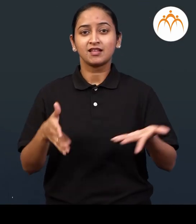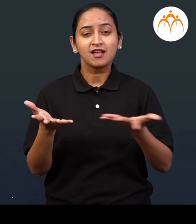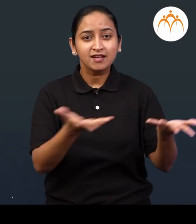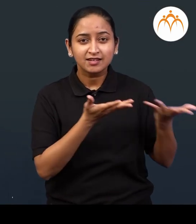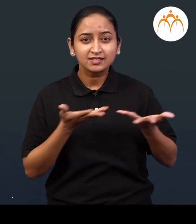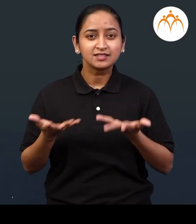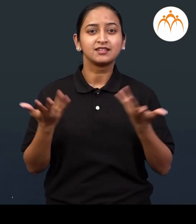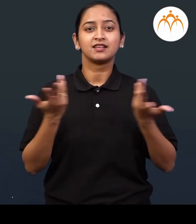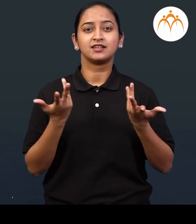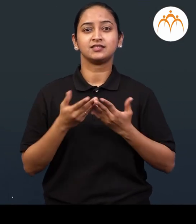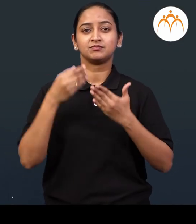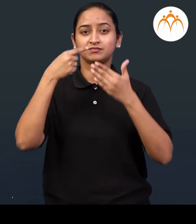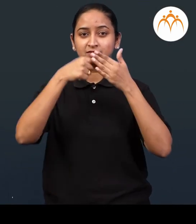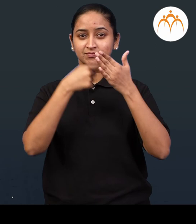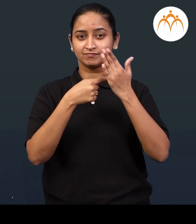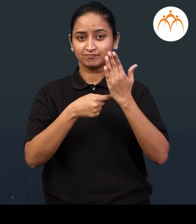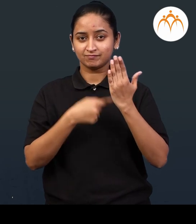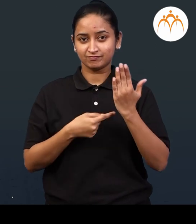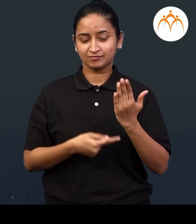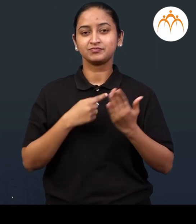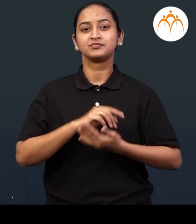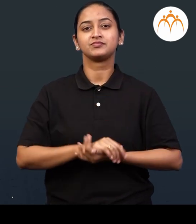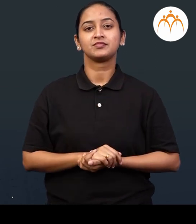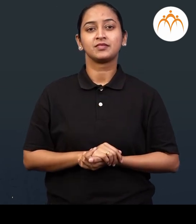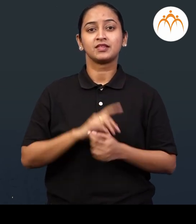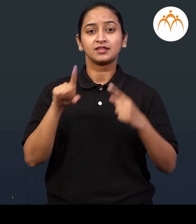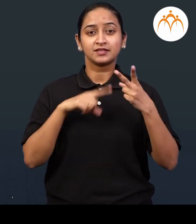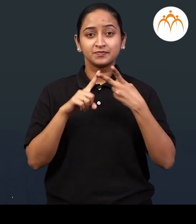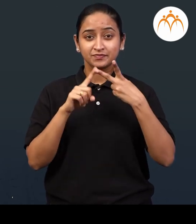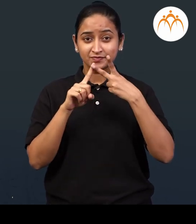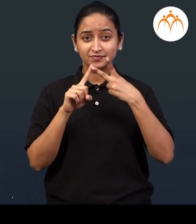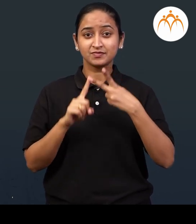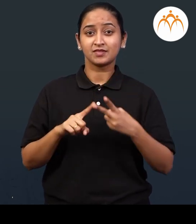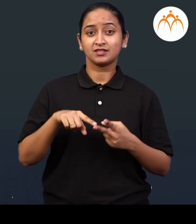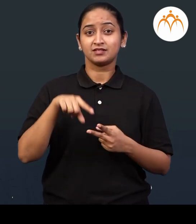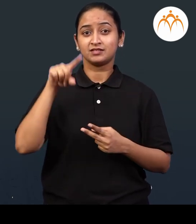required to prepare sherbet. Match the following.